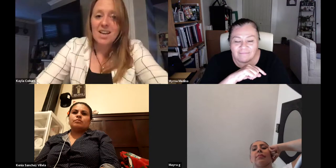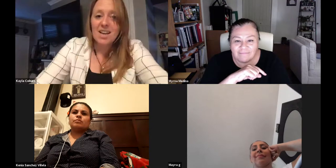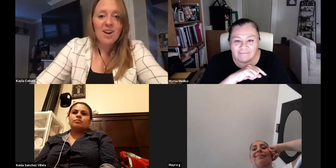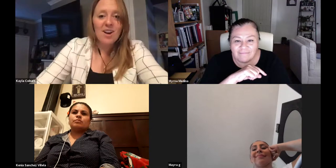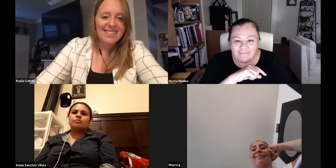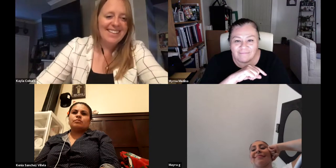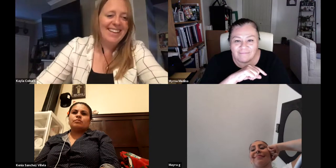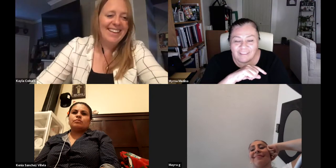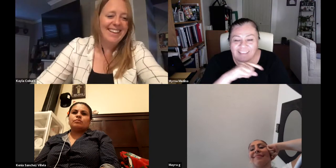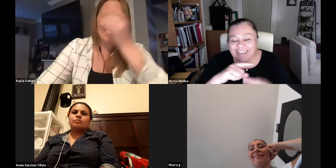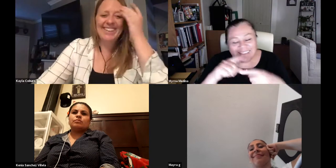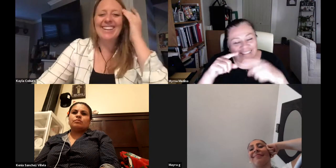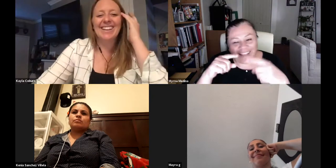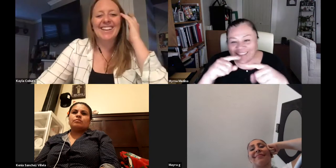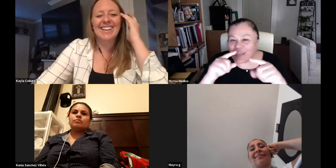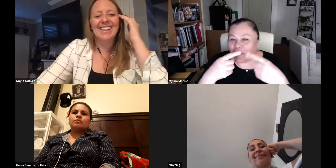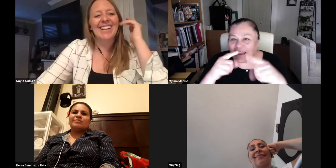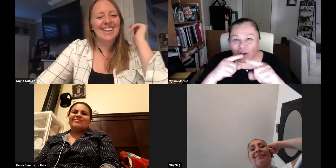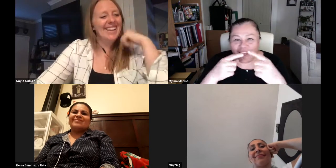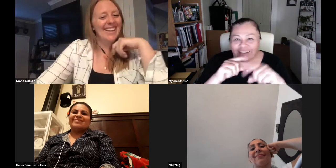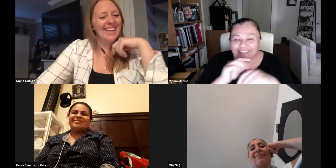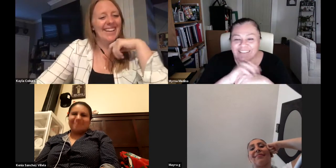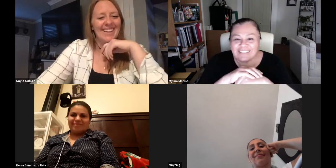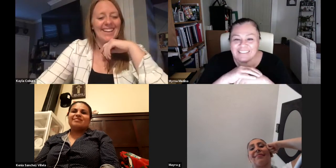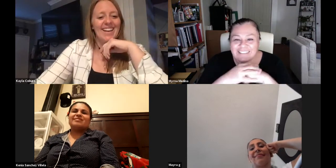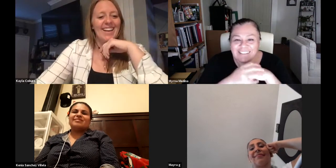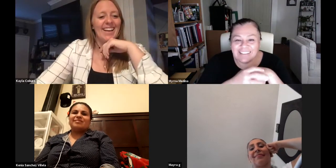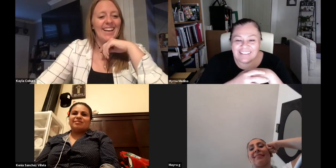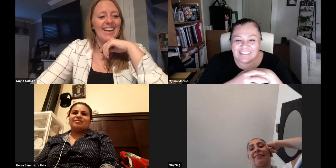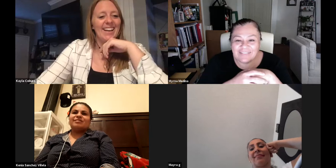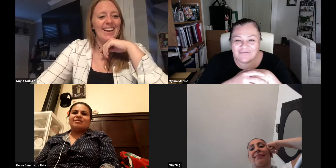That is the sign for hurt. Y esa es la seña para doler.